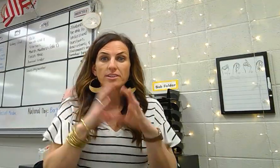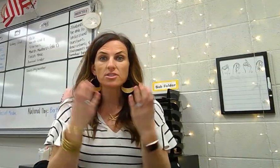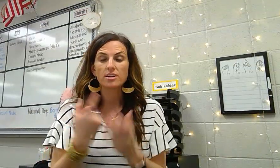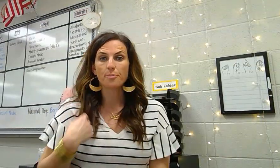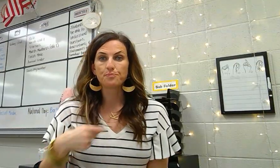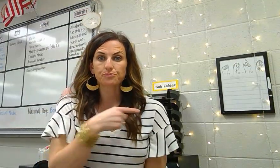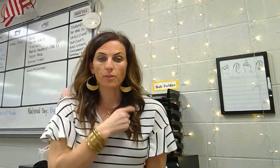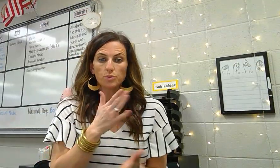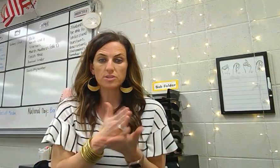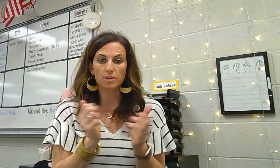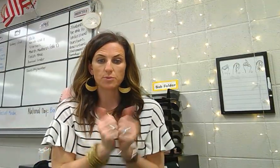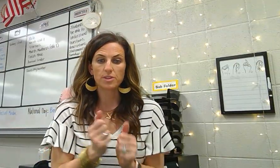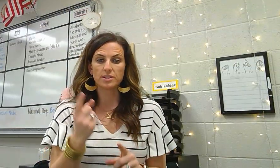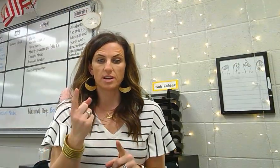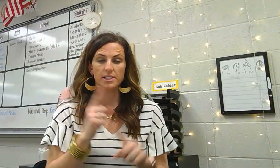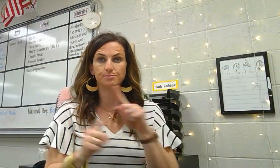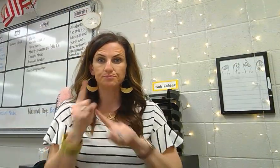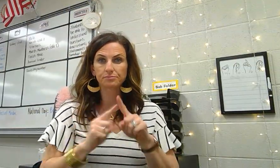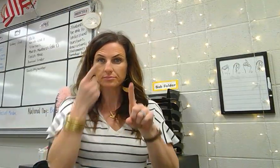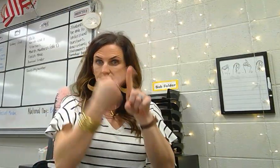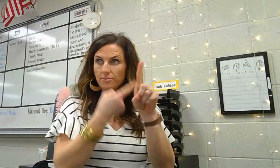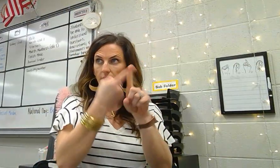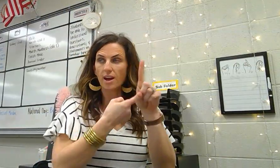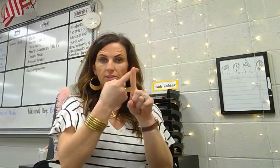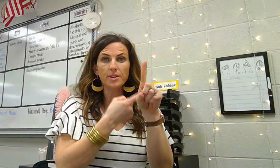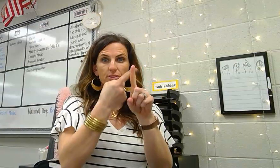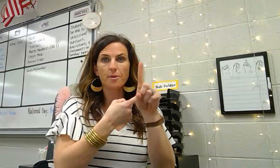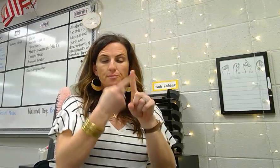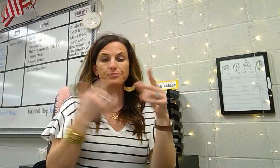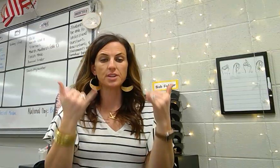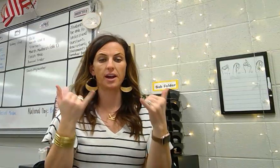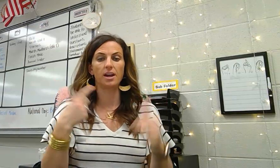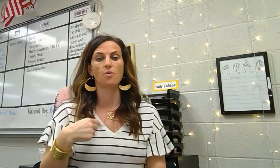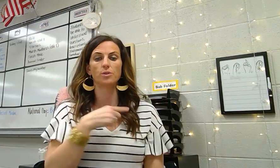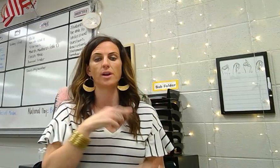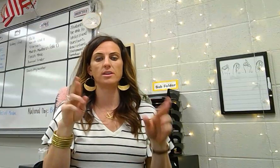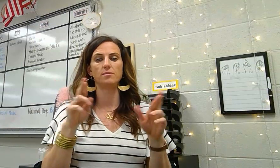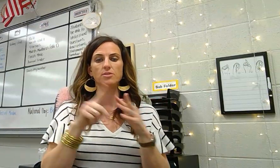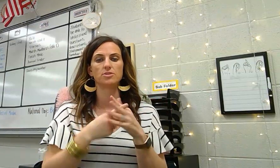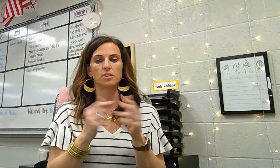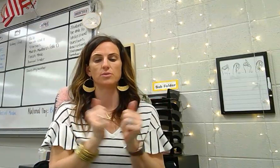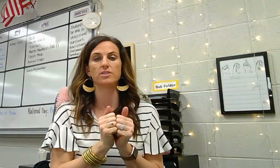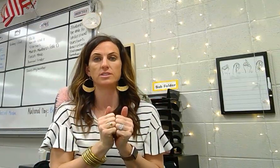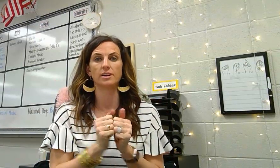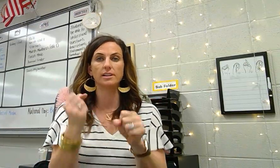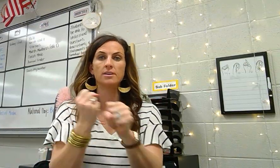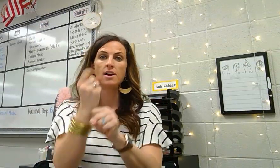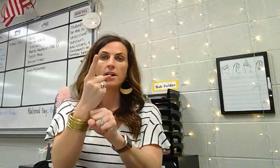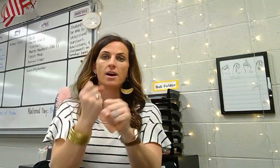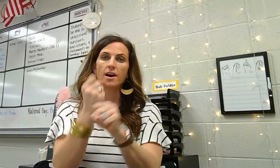Last class, we stopped with the sign every month. Today, we're ready to start with the sign